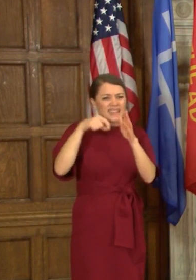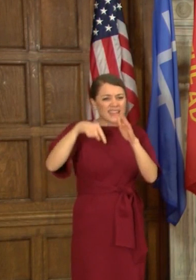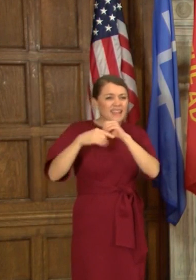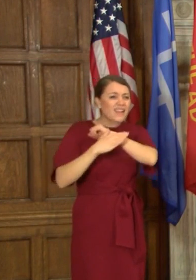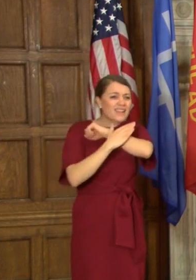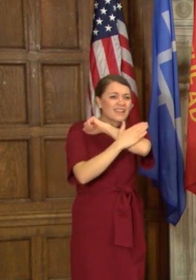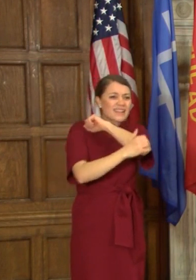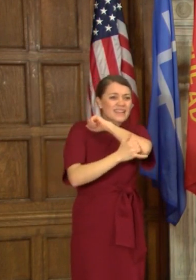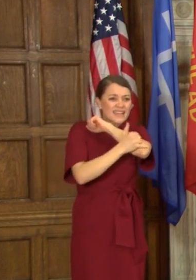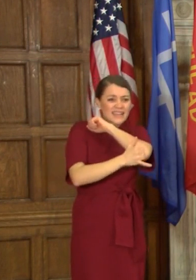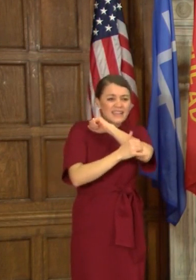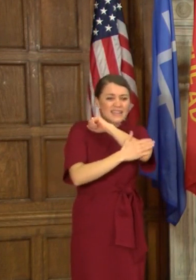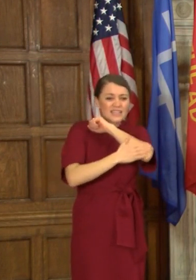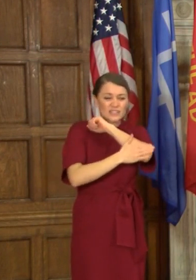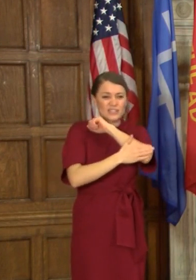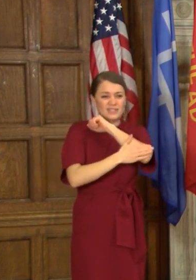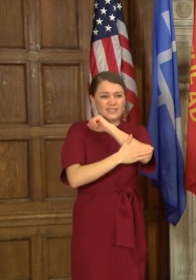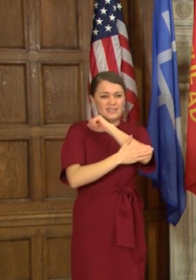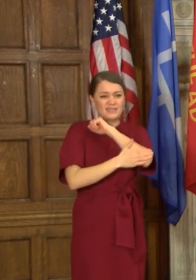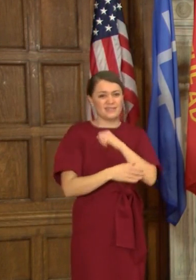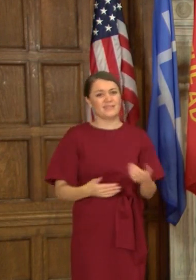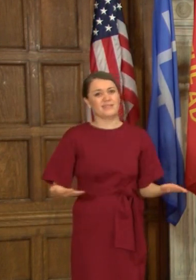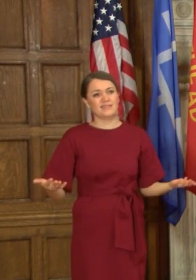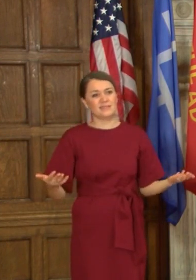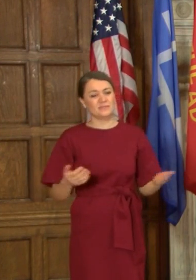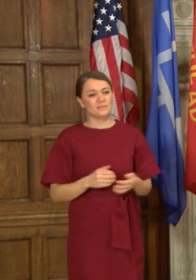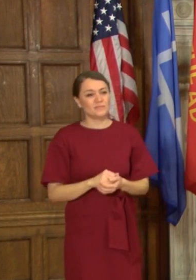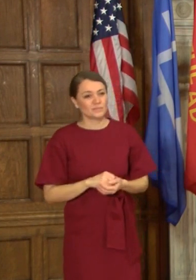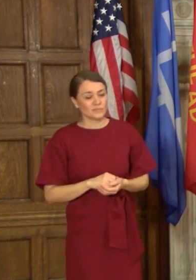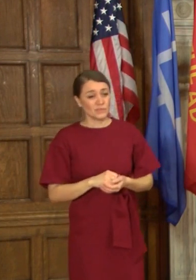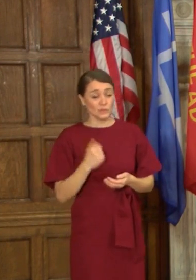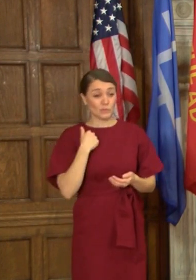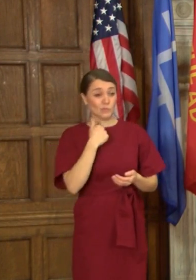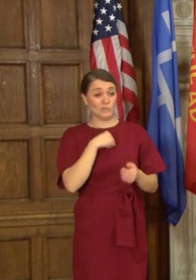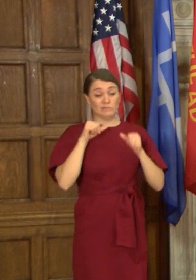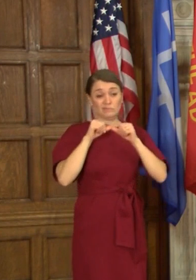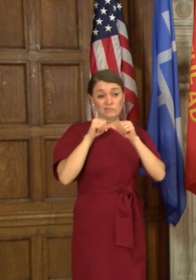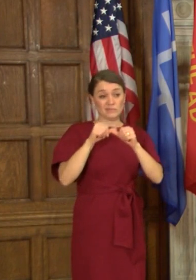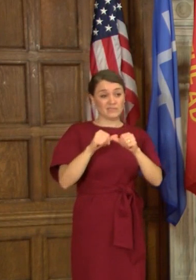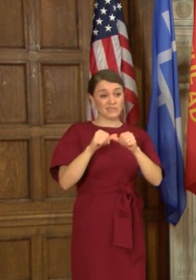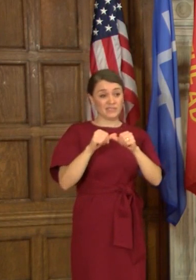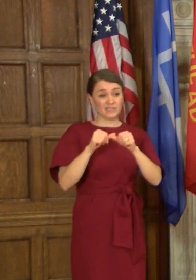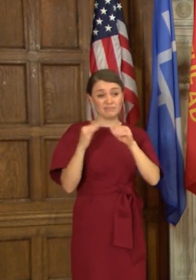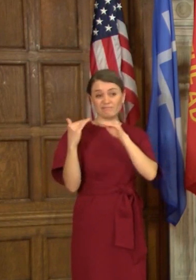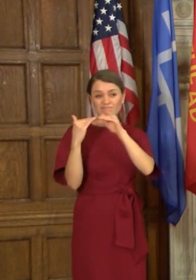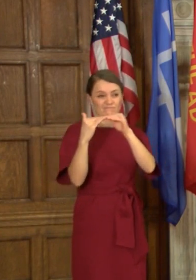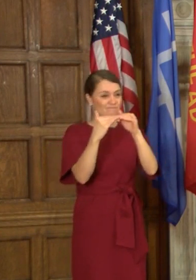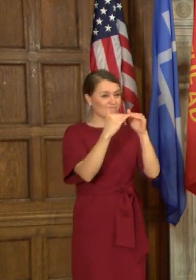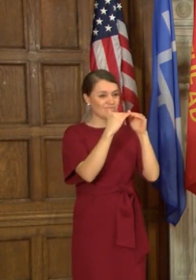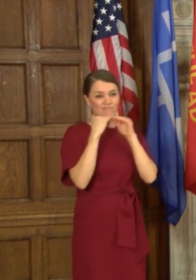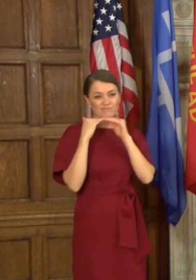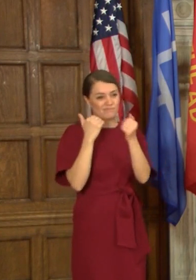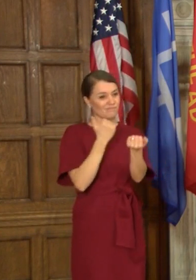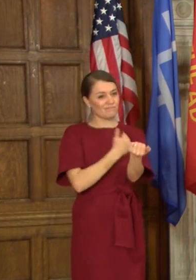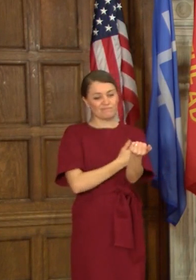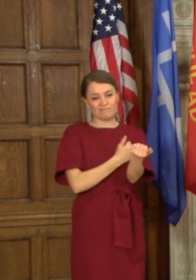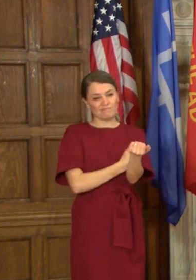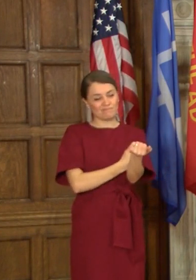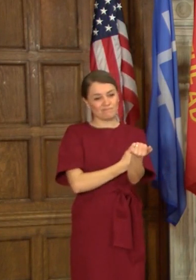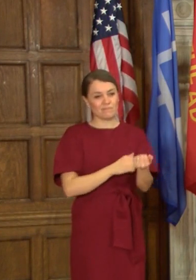vaccines per capita allocated by the federal government. We still weren't getting our fair share of